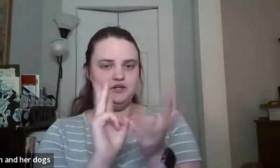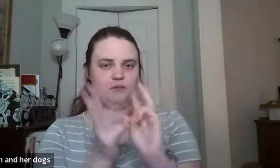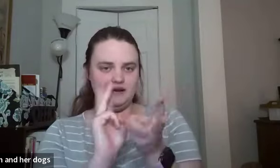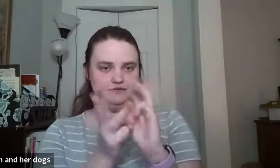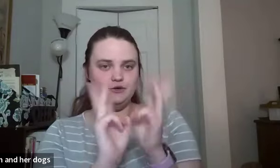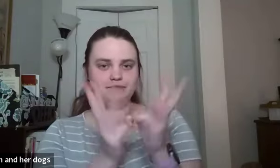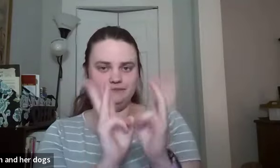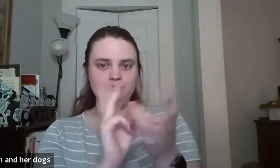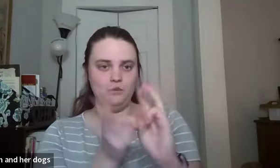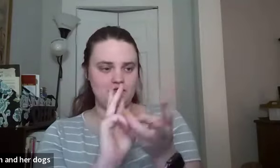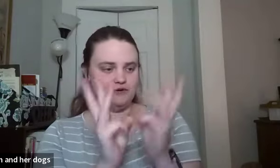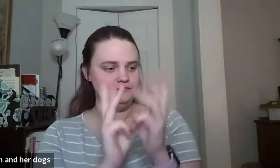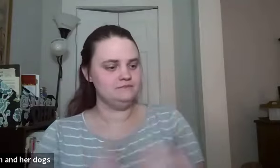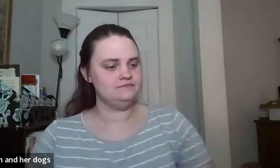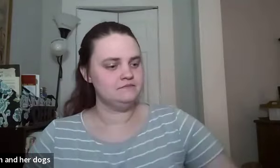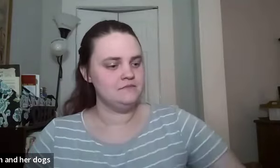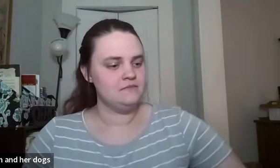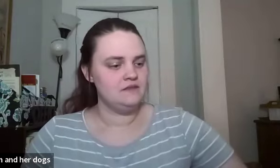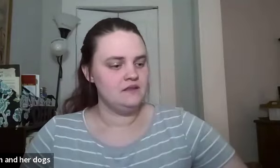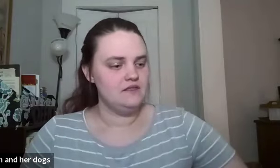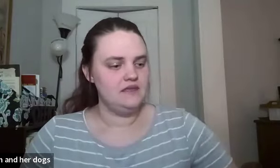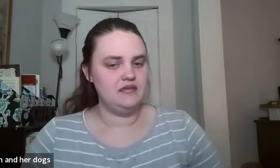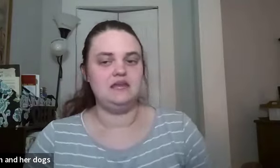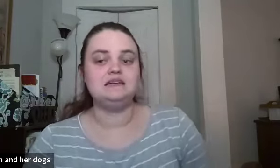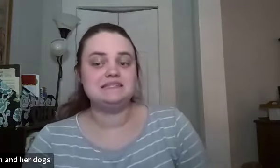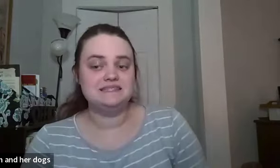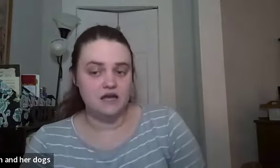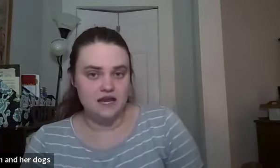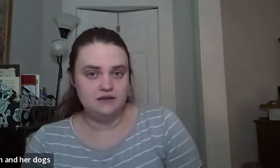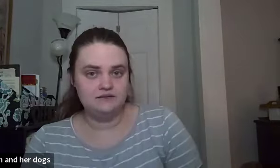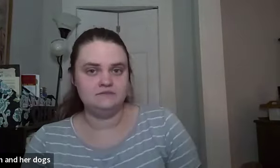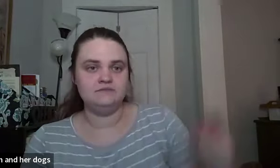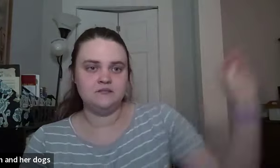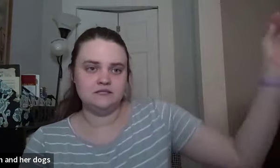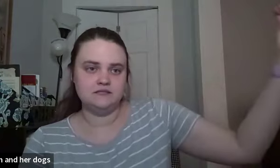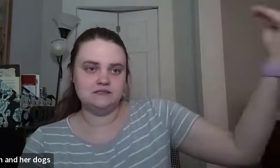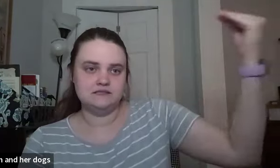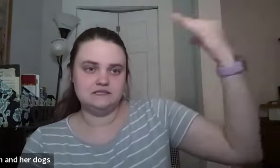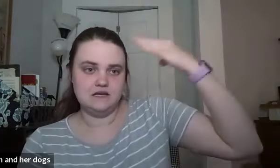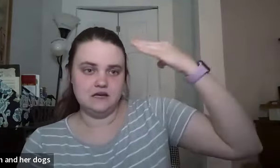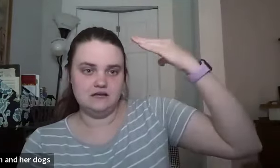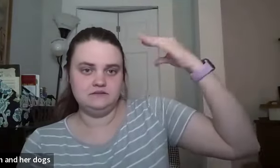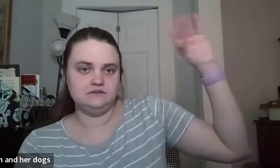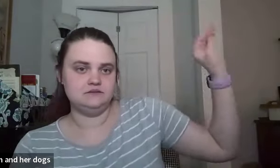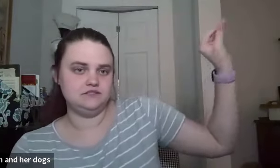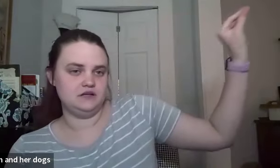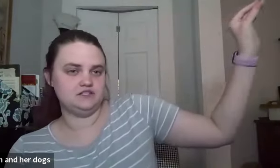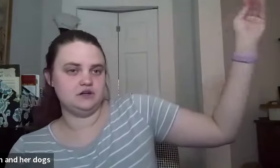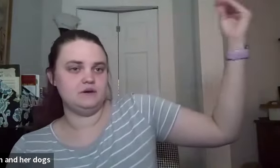go back and forth, weather. Then sun, sun. So you kind of start away